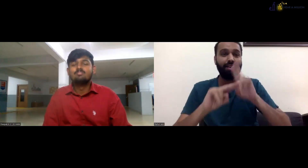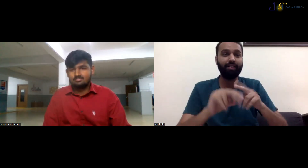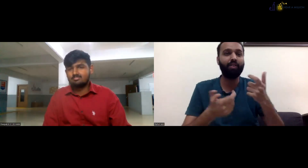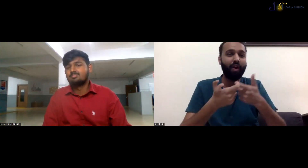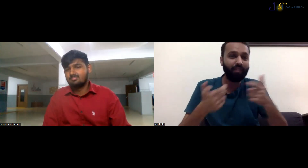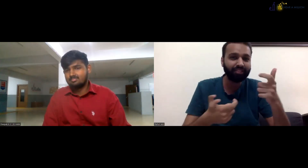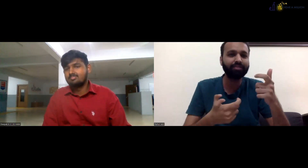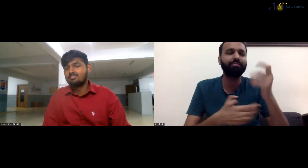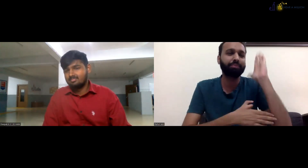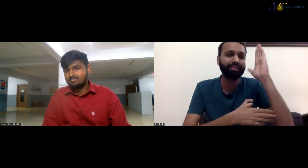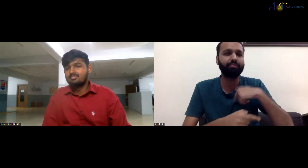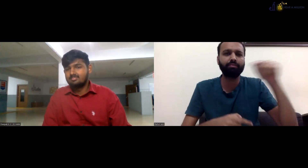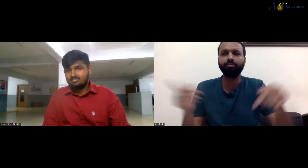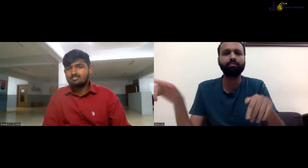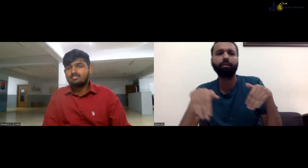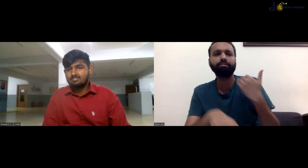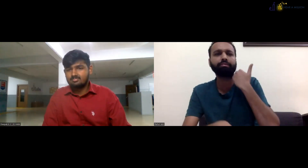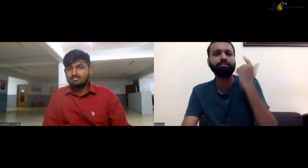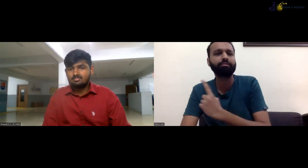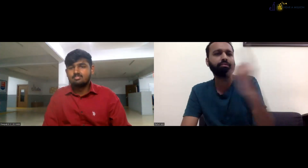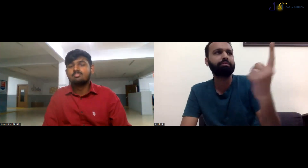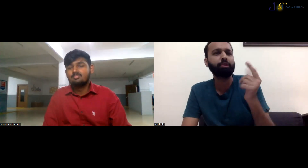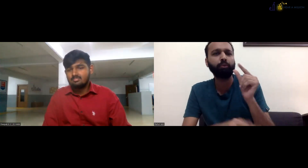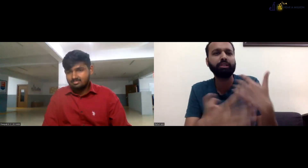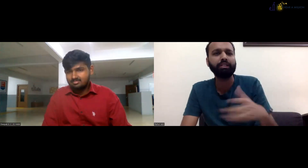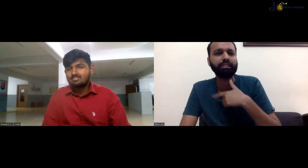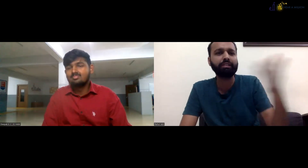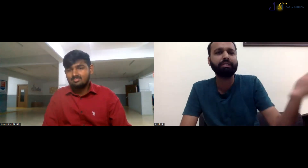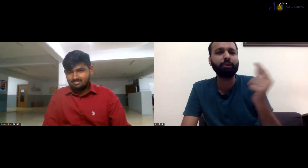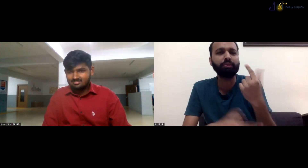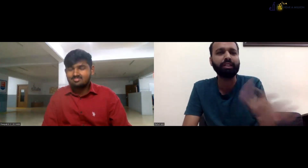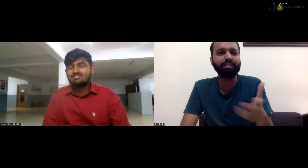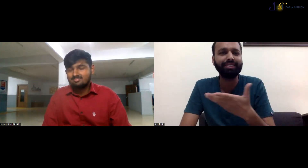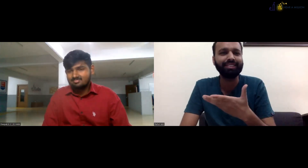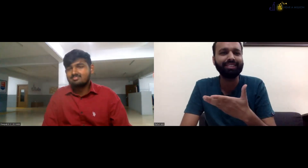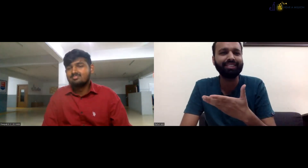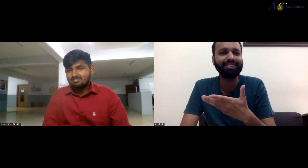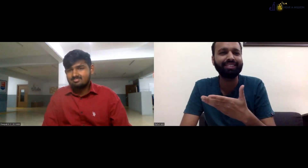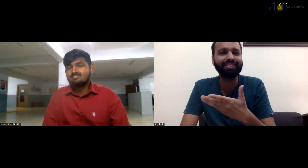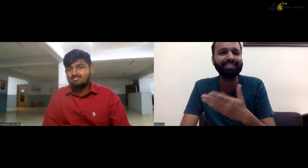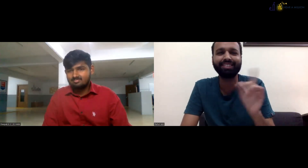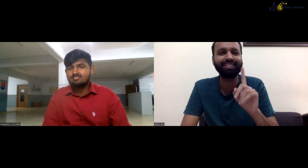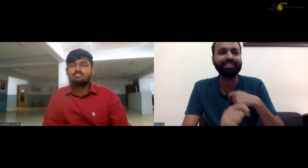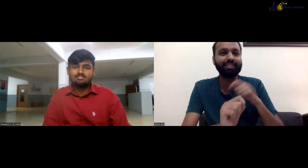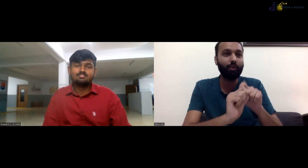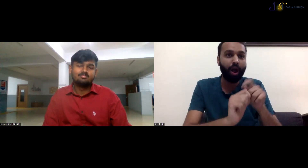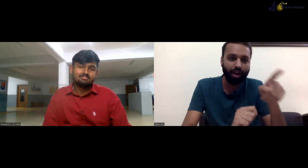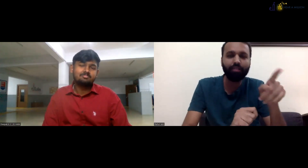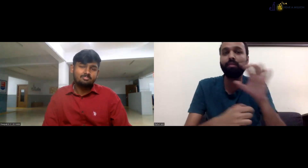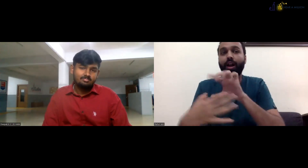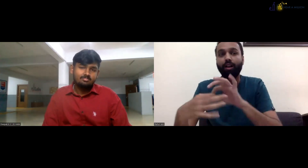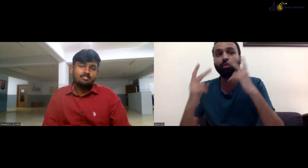work and my family. But when there were conferences and presentations which were my work related, that were not